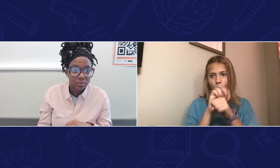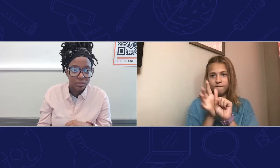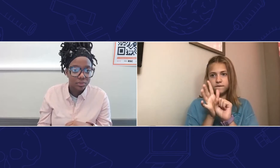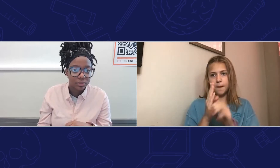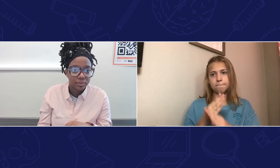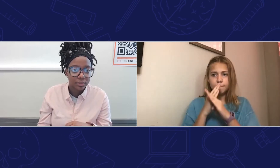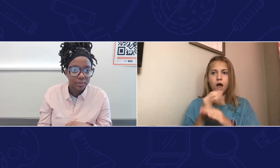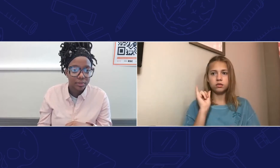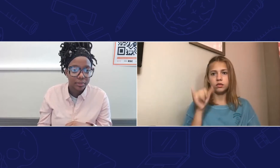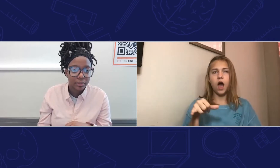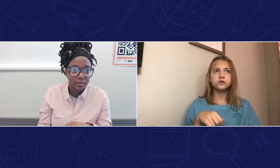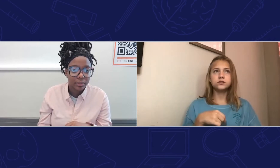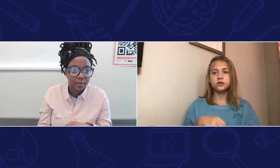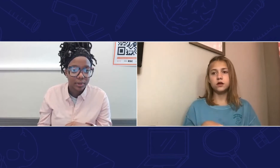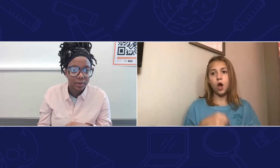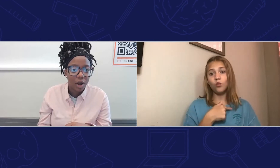COVID blocked that.